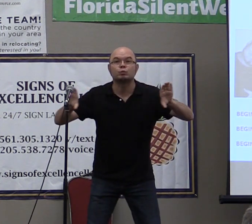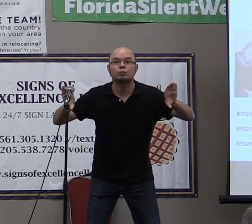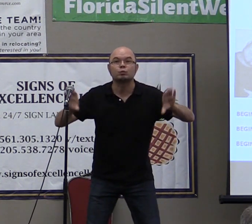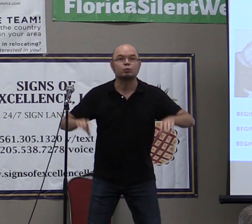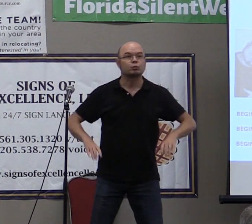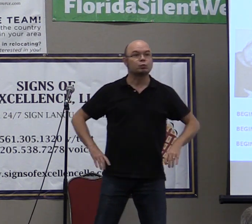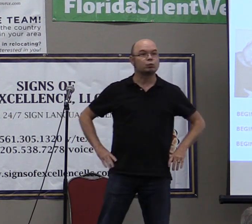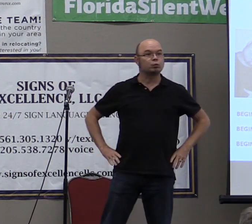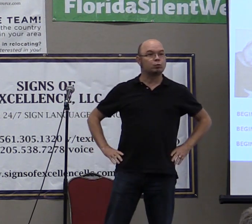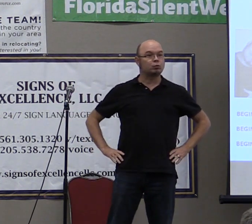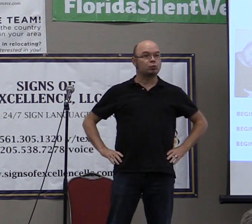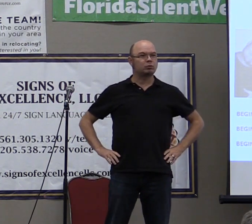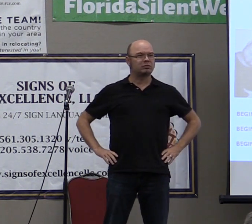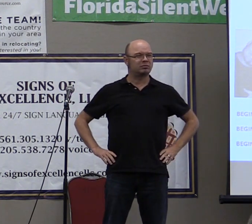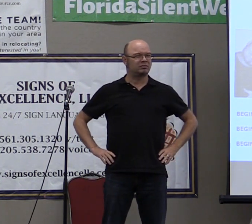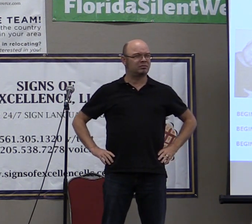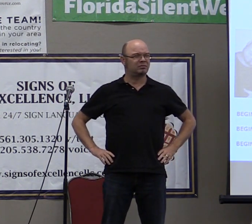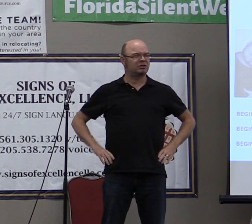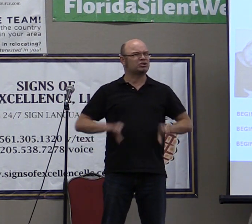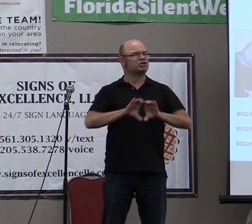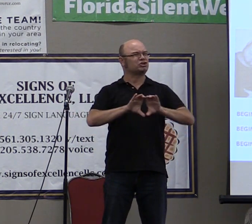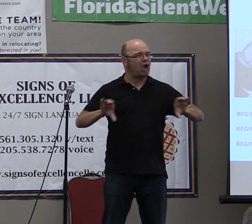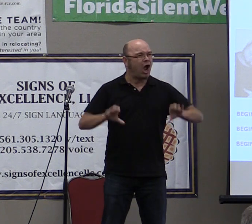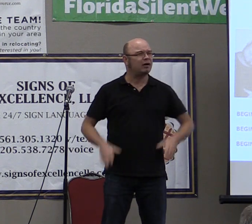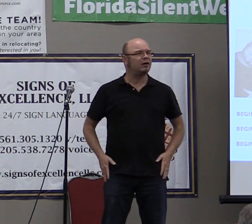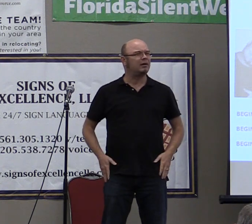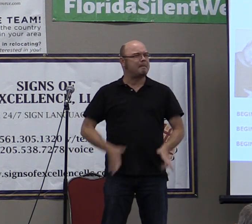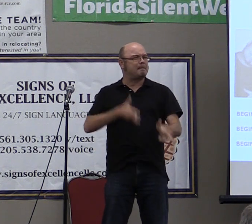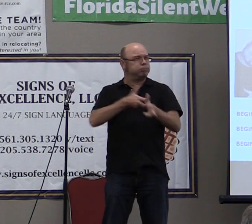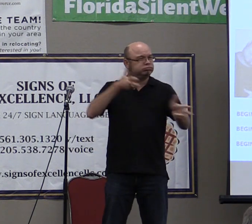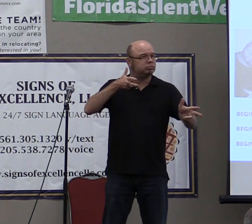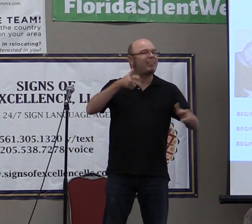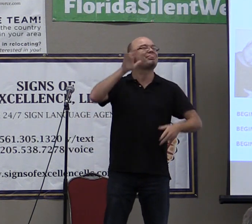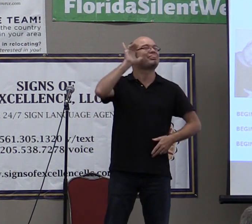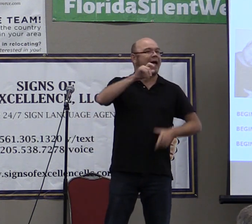You bought something, ooh, what does that mean?